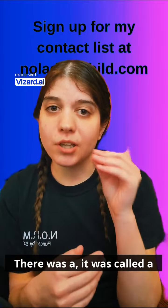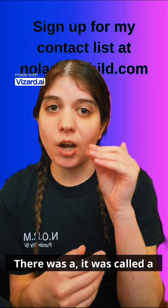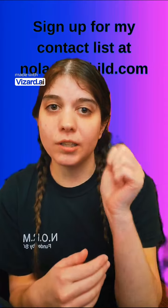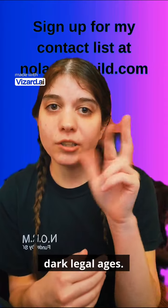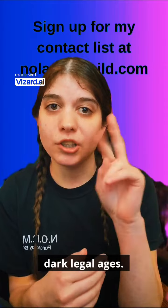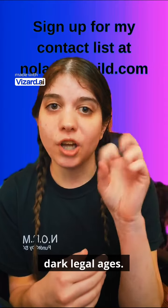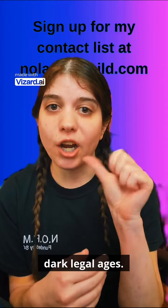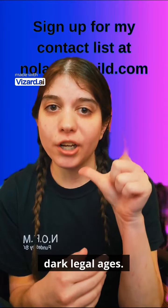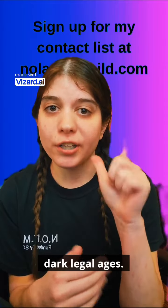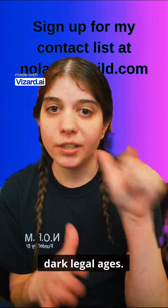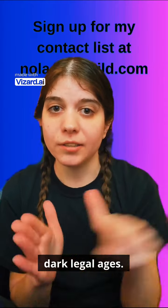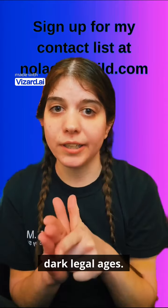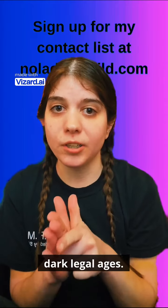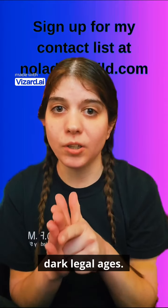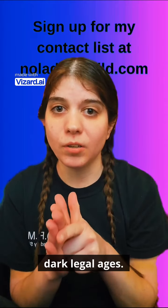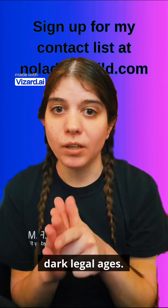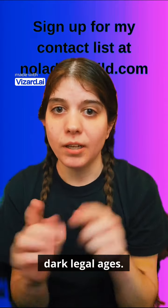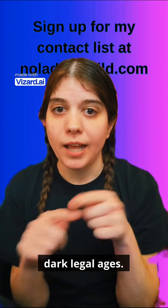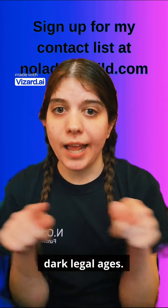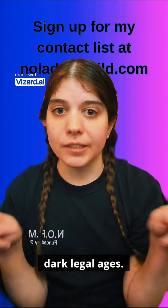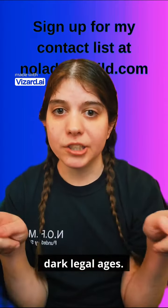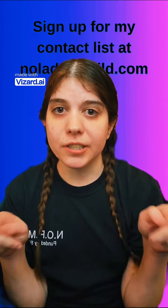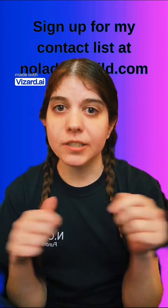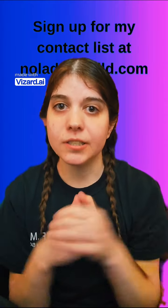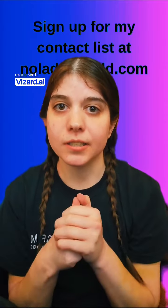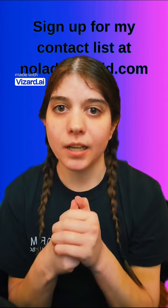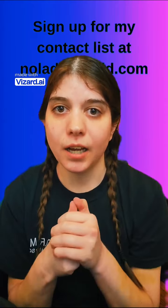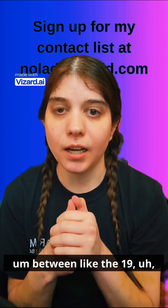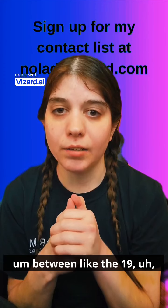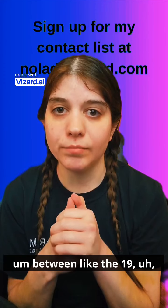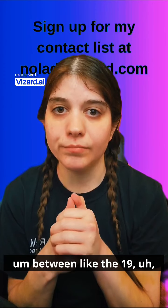a dark legal ages,